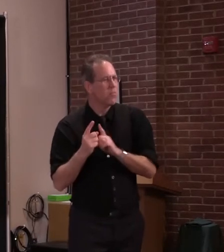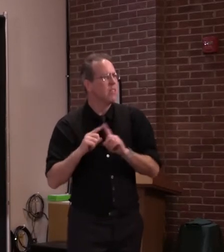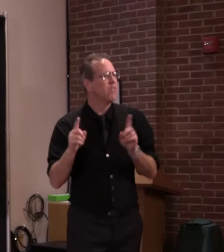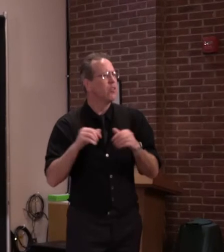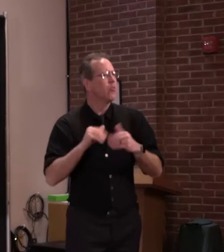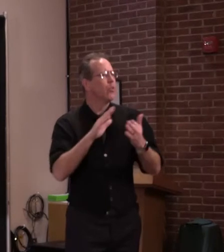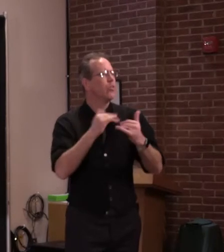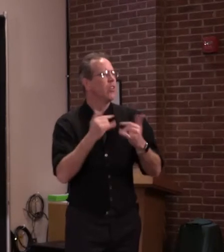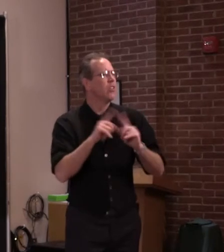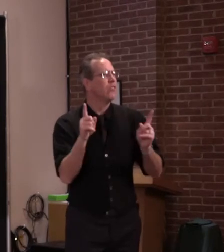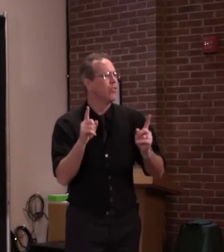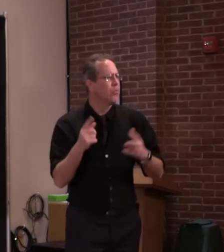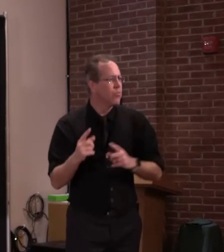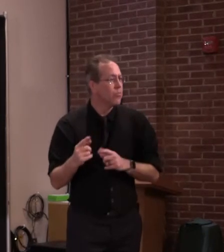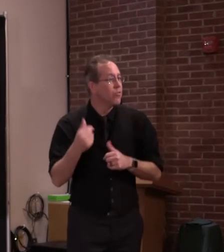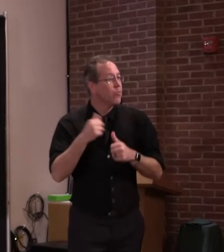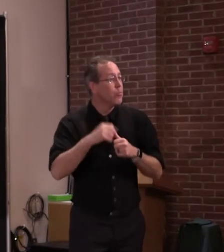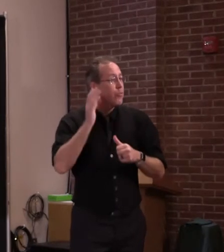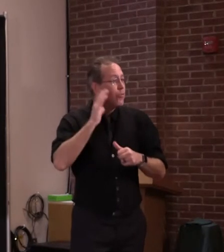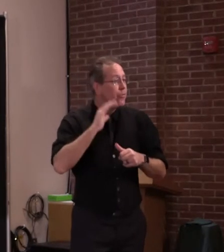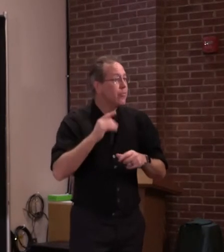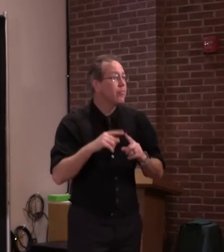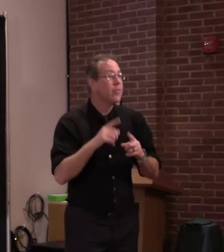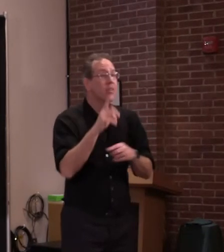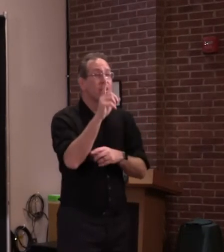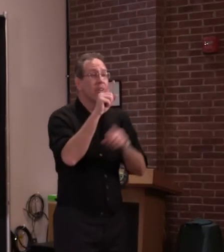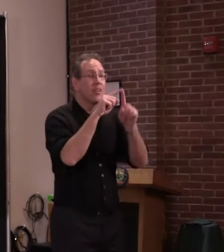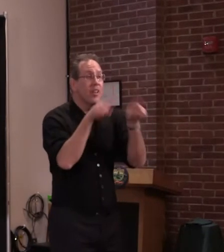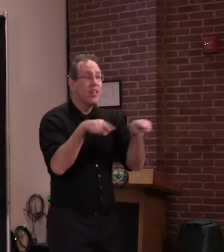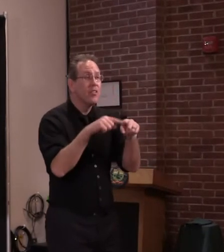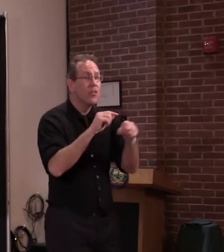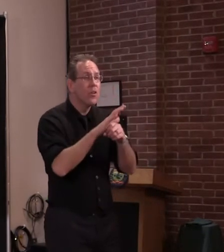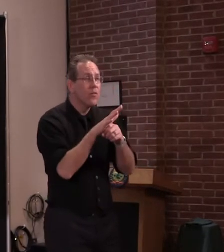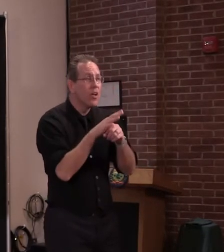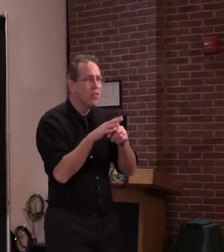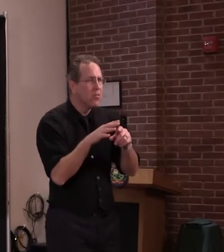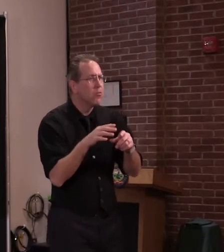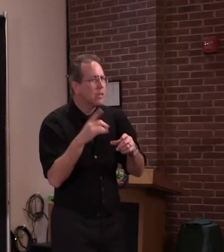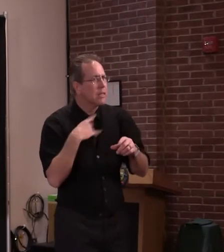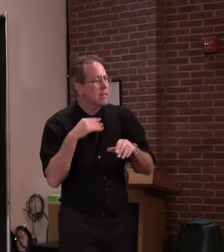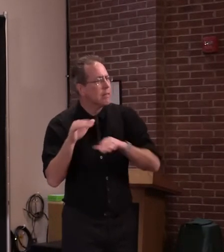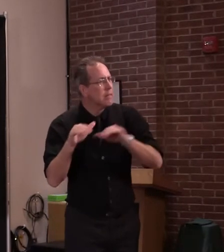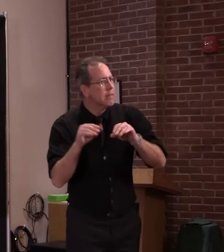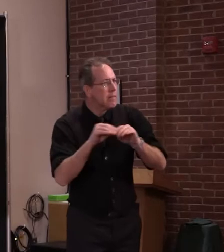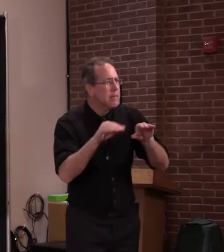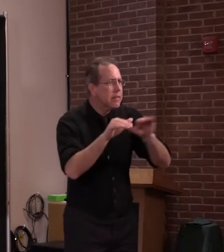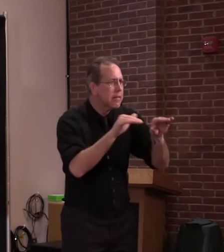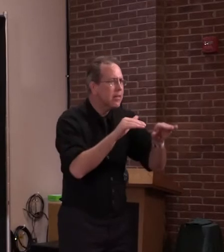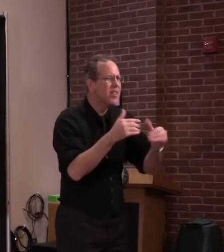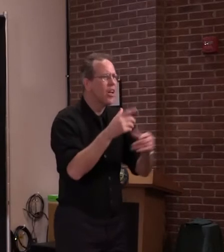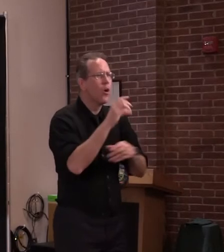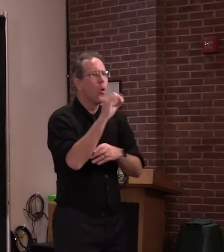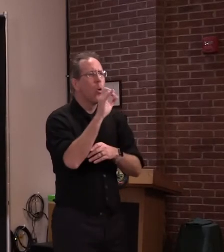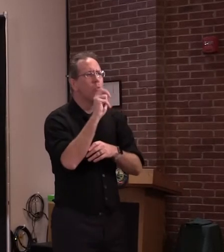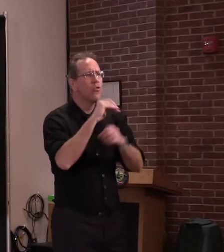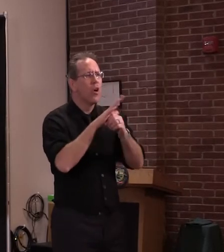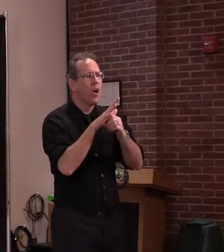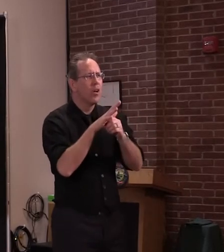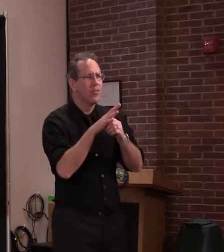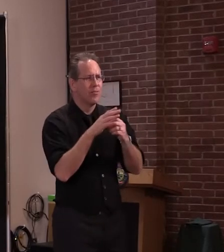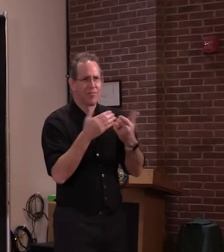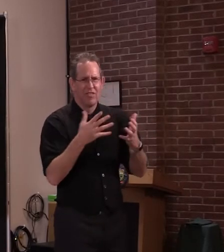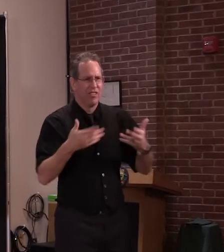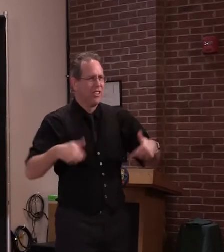contact that was happening. Certainly with Omicron, I think we should all sort of assume that we're a close contact all the time. And then just a last reminder